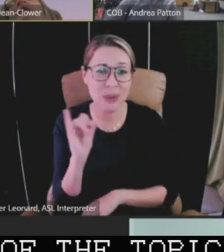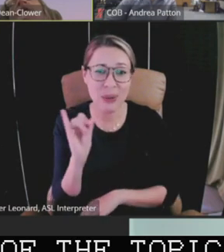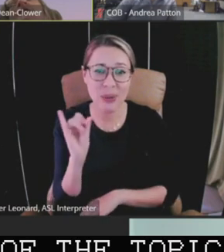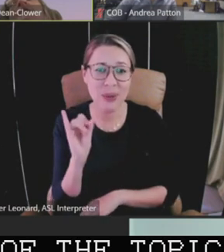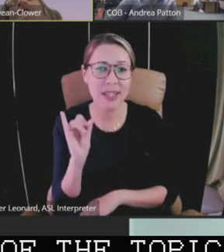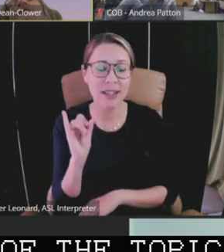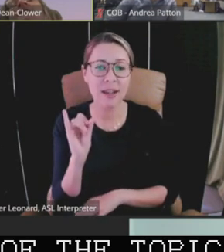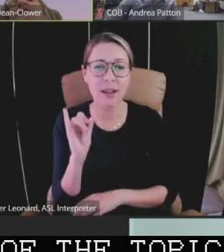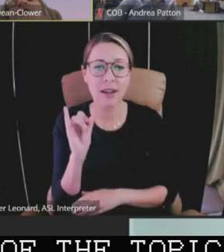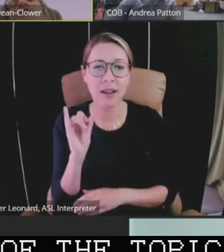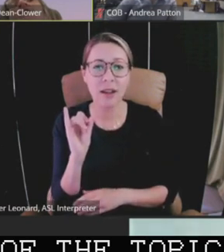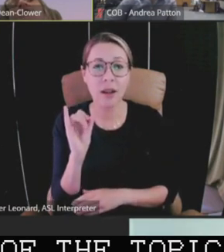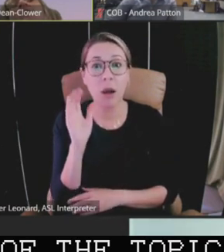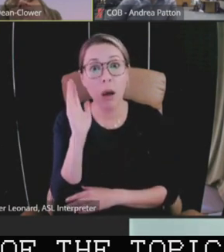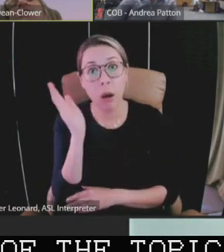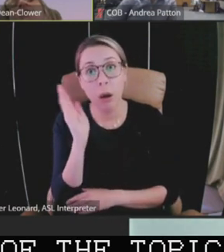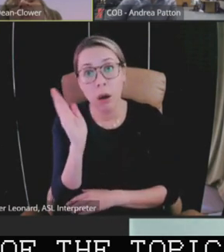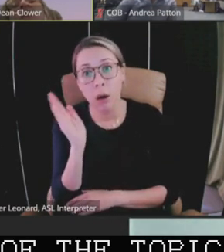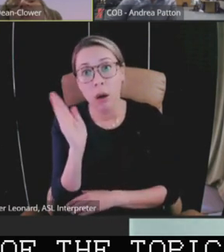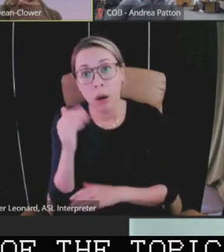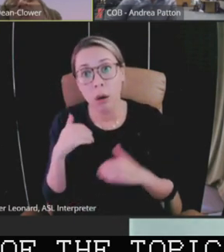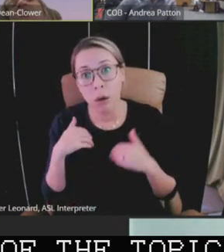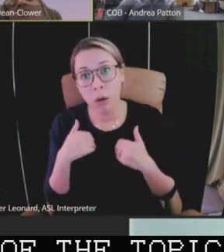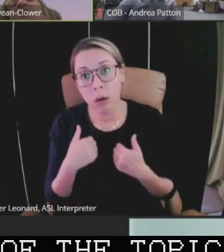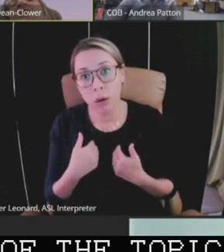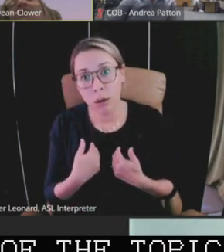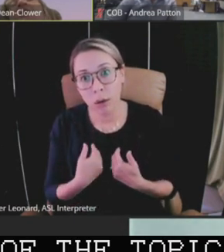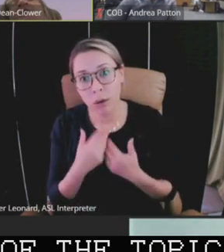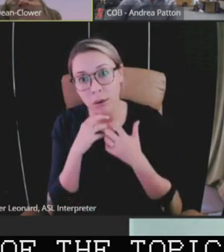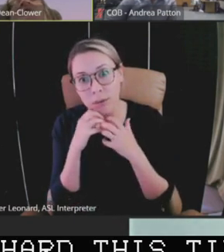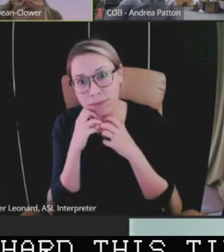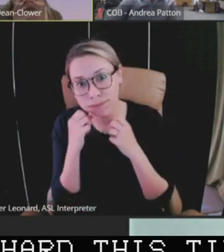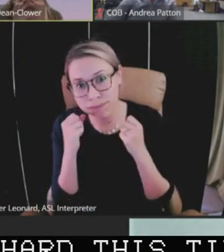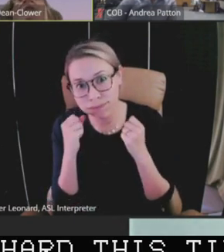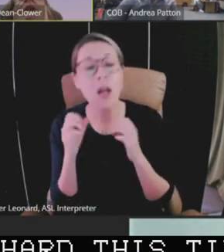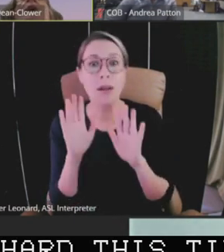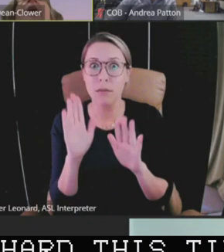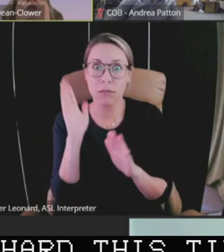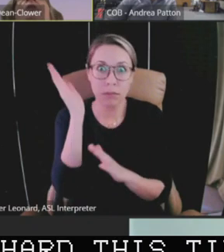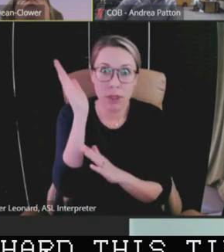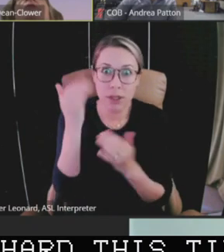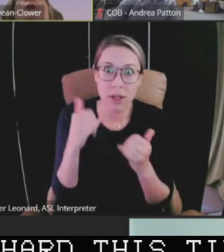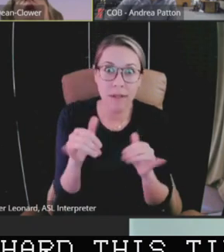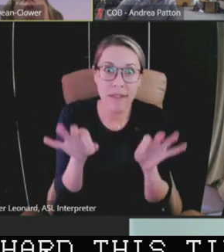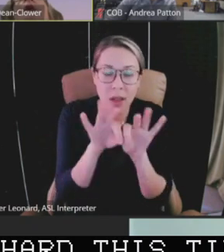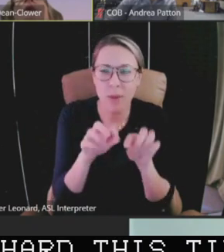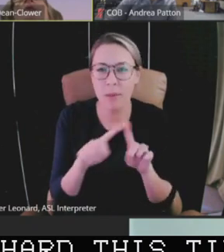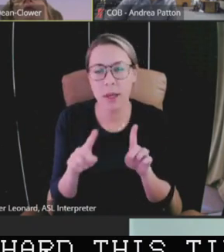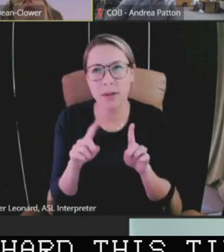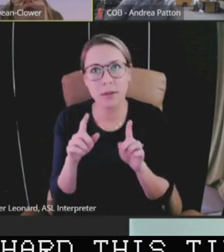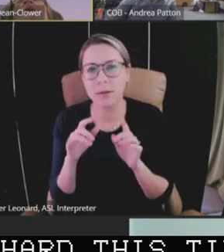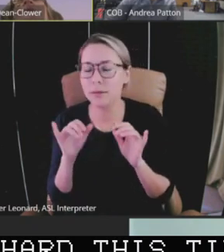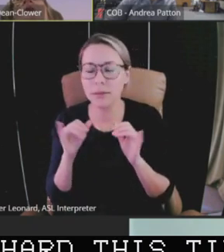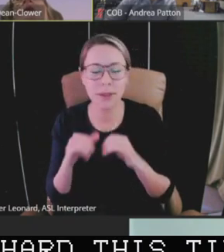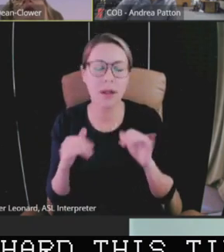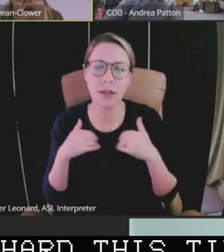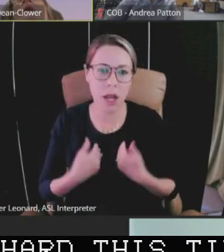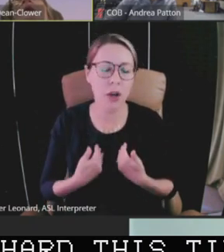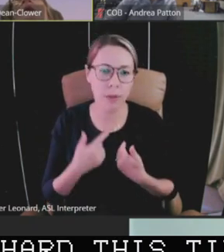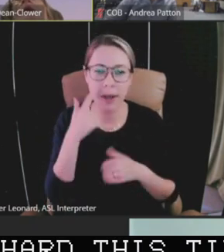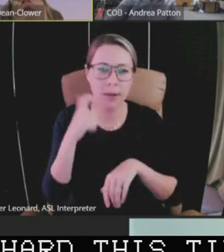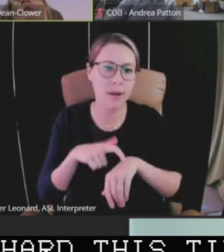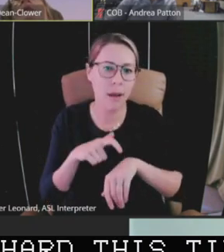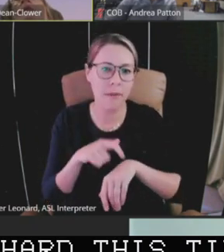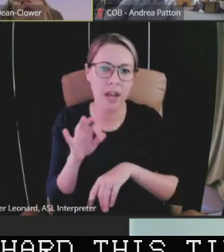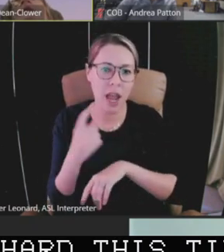it does get to be presentation fatigue. Yeah. No matter what the presentation is. And also, I have been